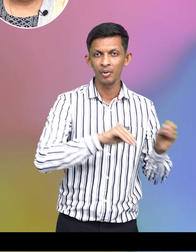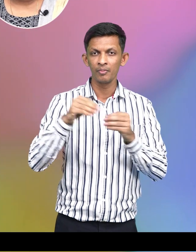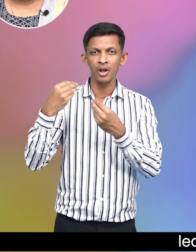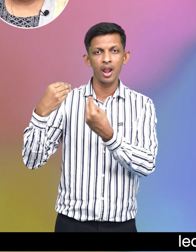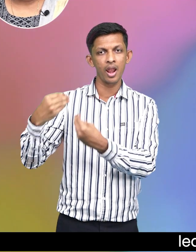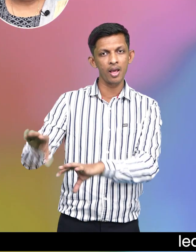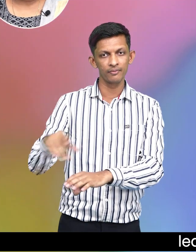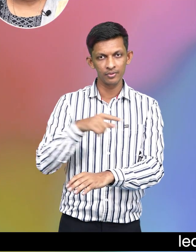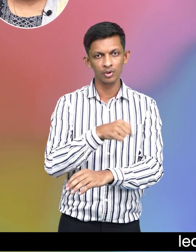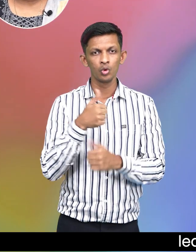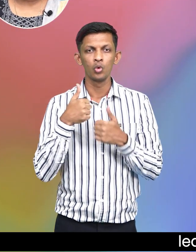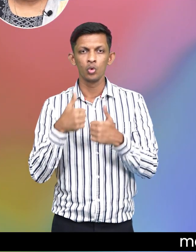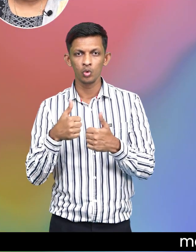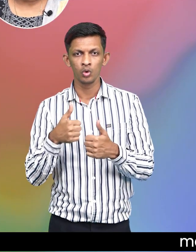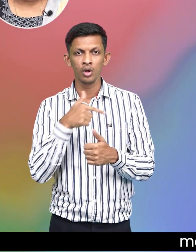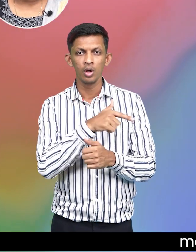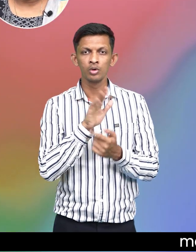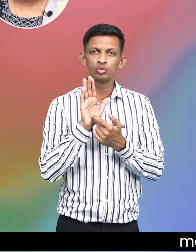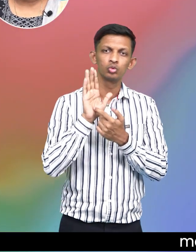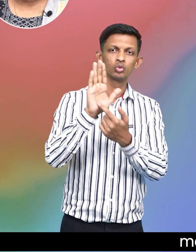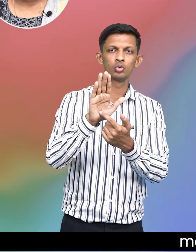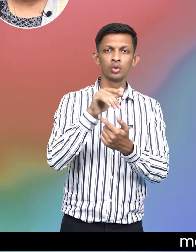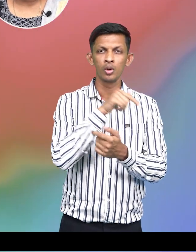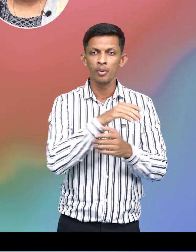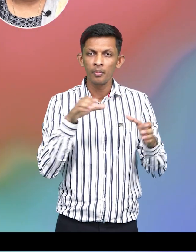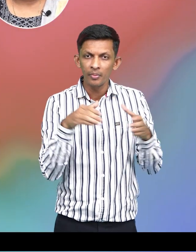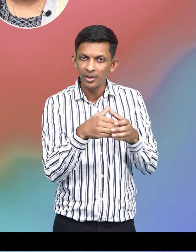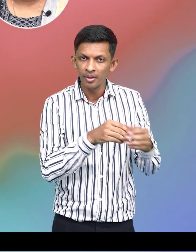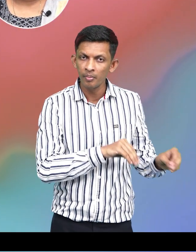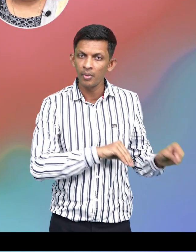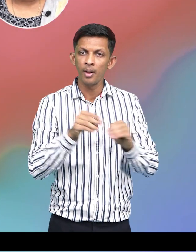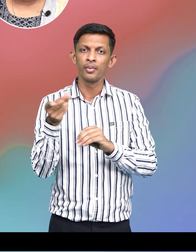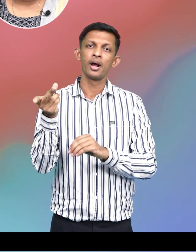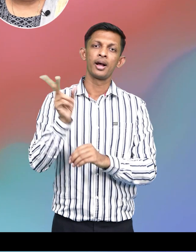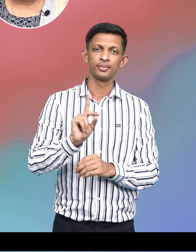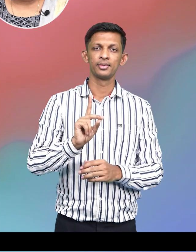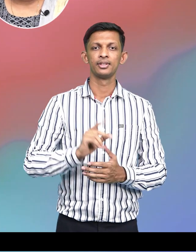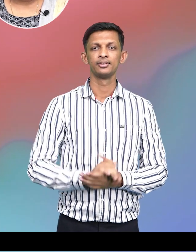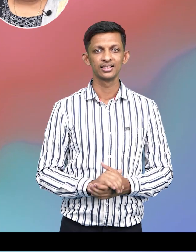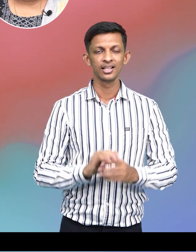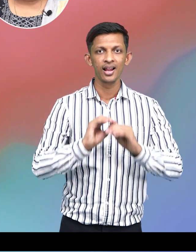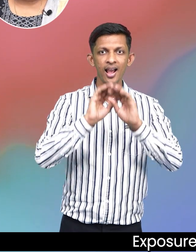Migration leaves a considerable mark on the migrants also.